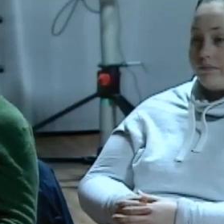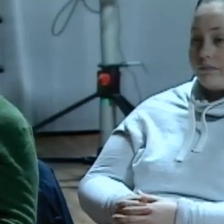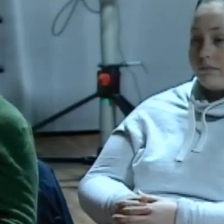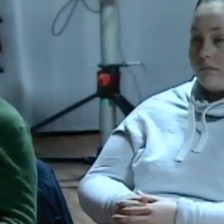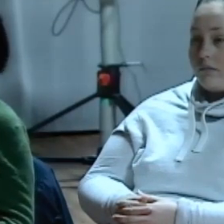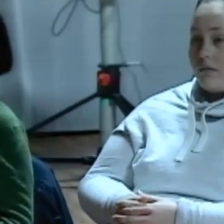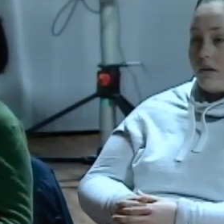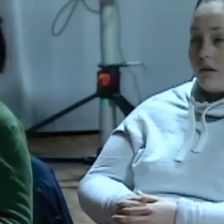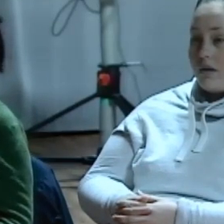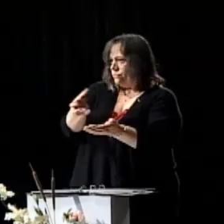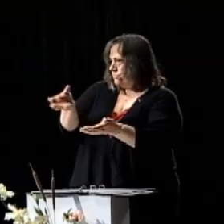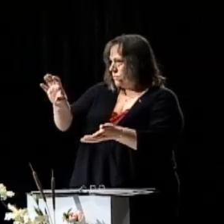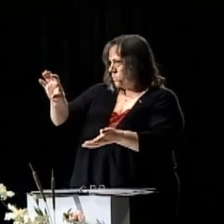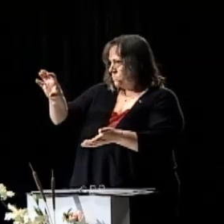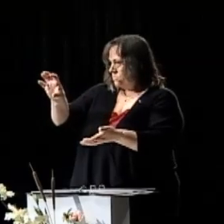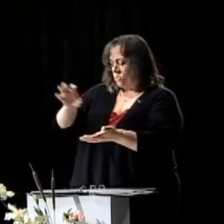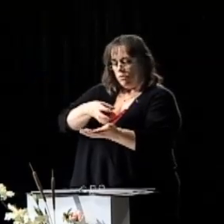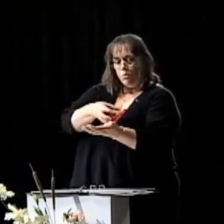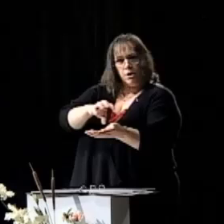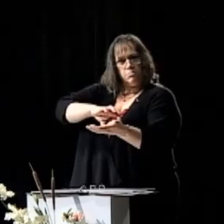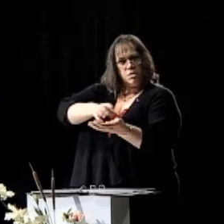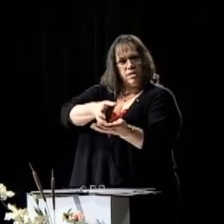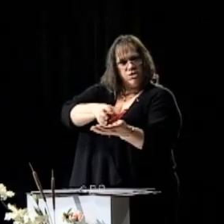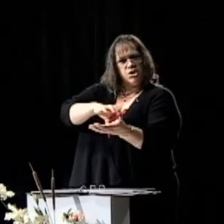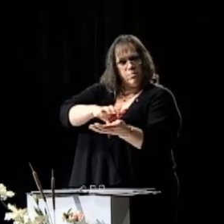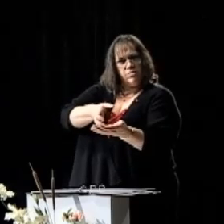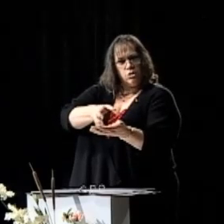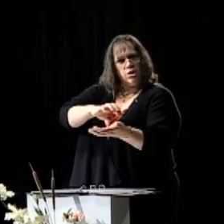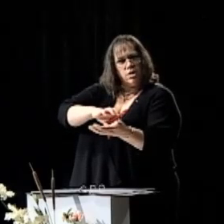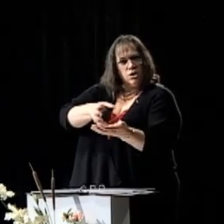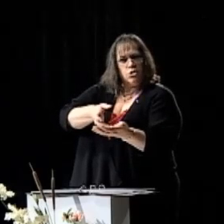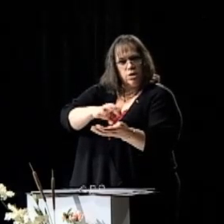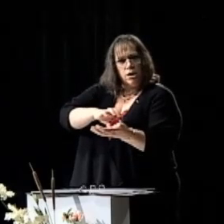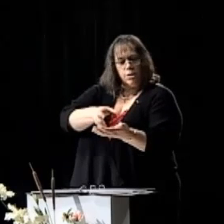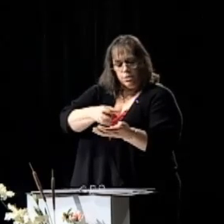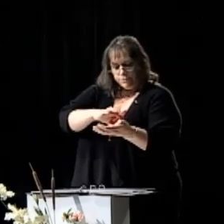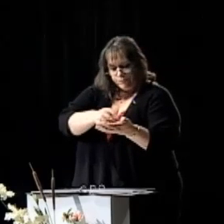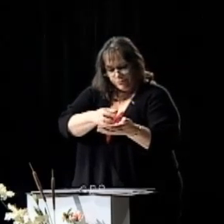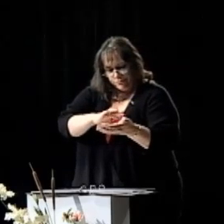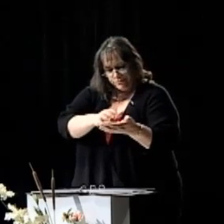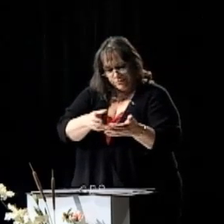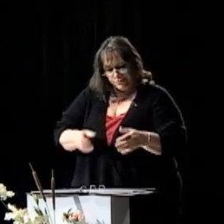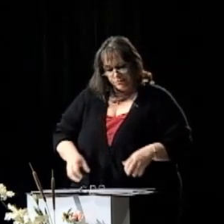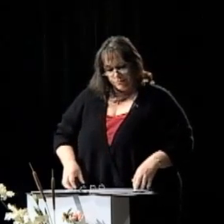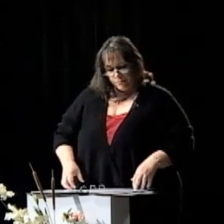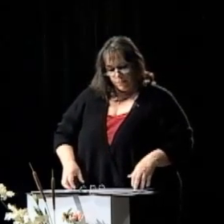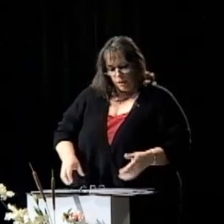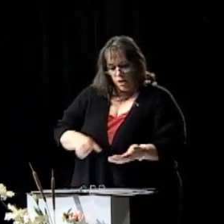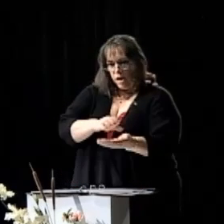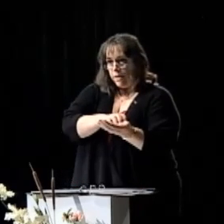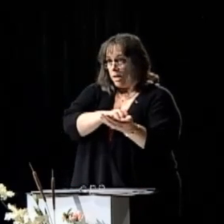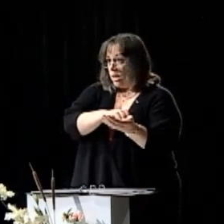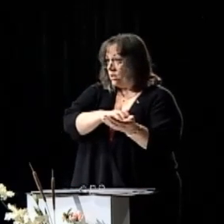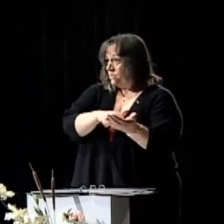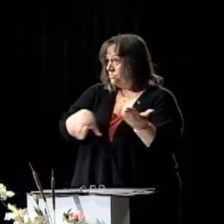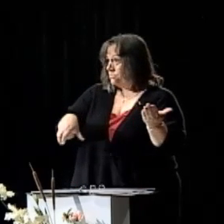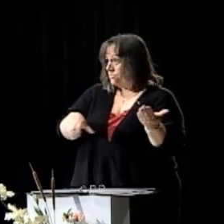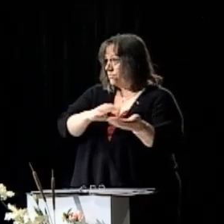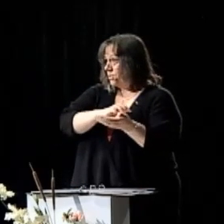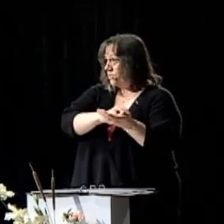So for cookie, you're opening up kind of the shape of the cookie, like a cookie cutter. And then cake is